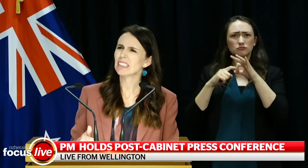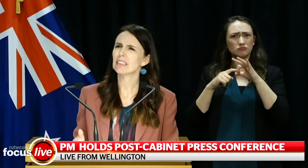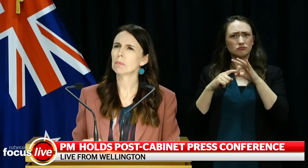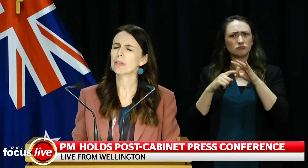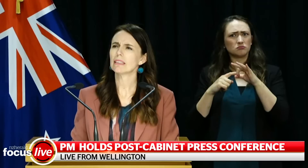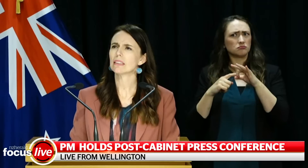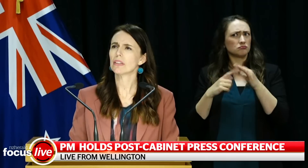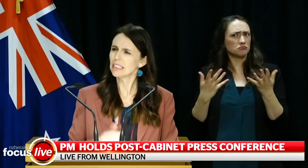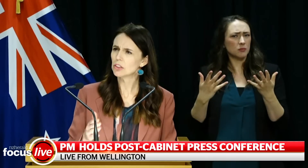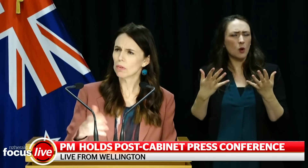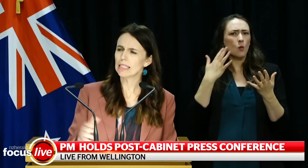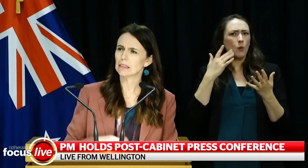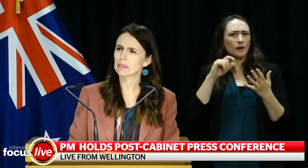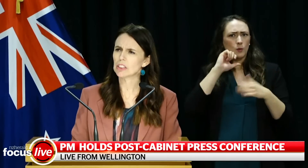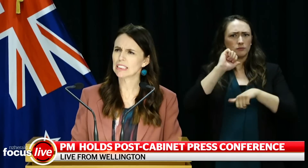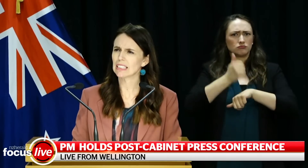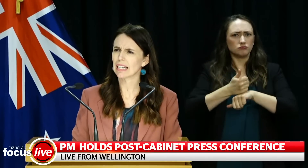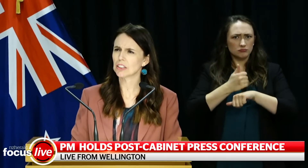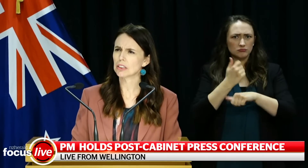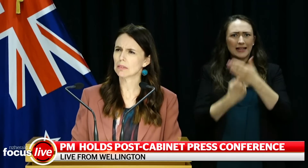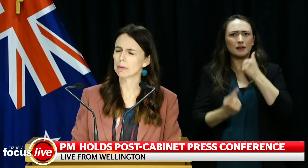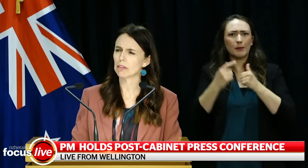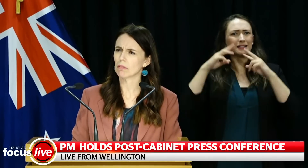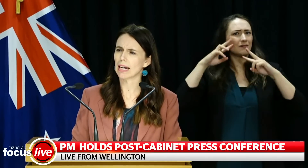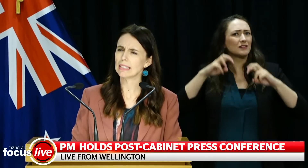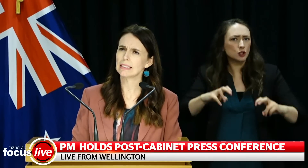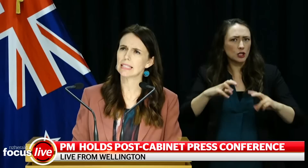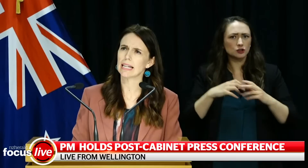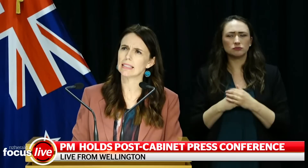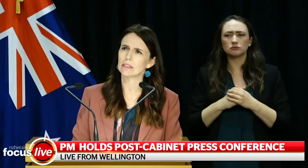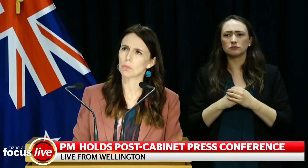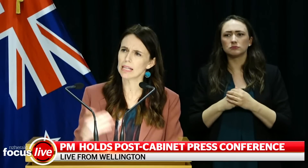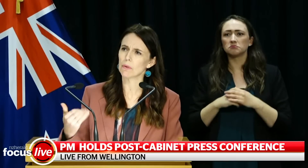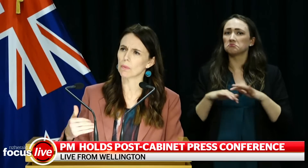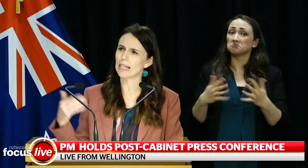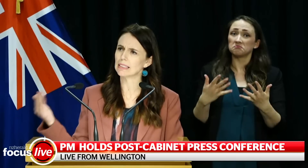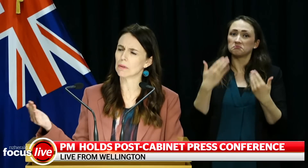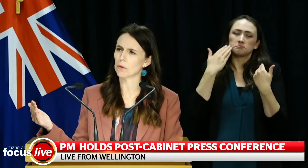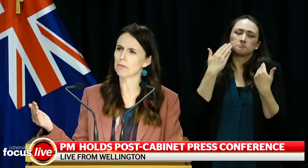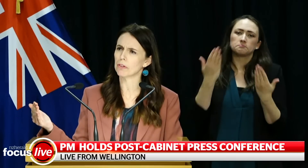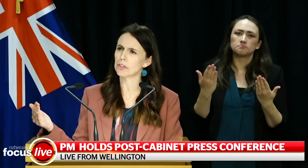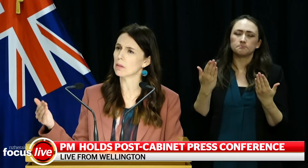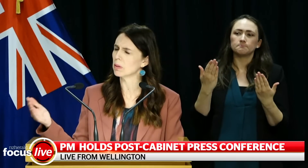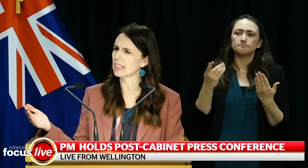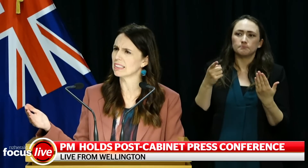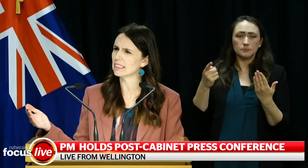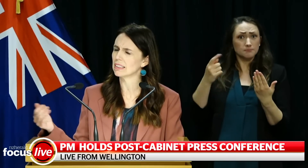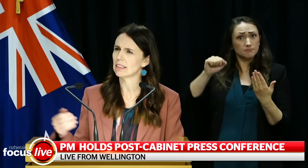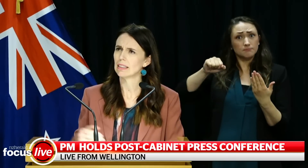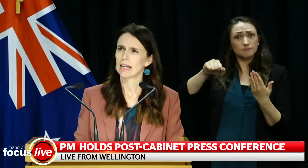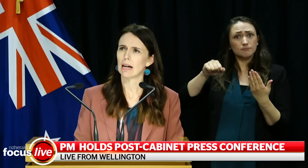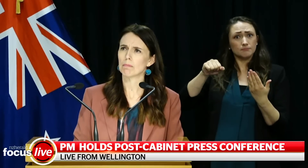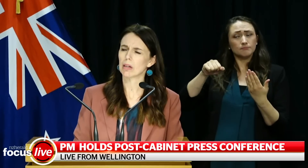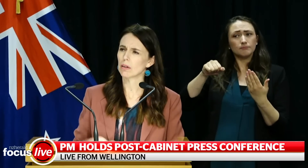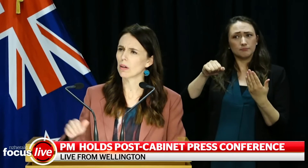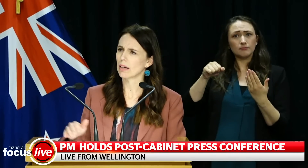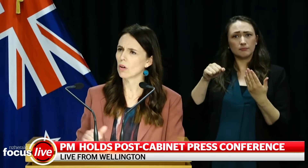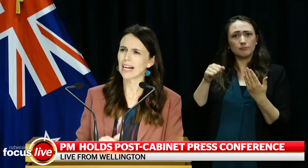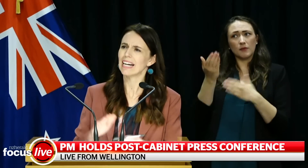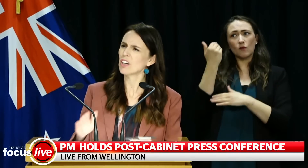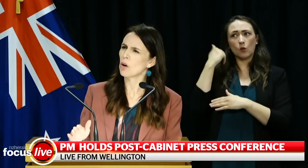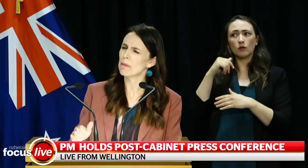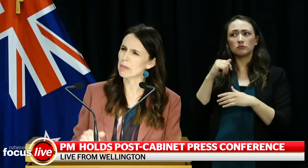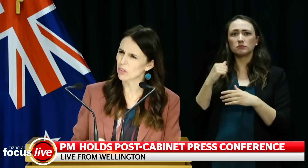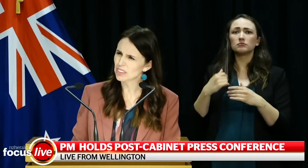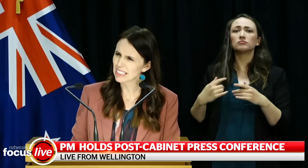that, Thomas, at this point. So yes, you're right. Some serious allegations have been raised, and when they were raised, they were referred to the police. But